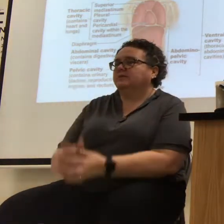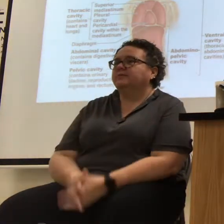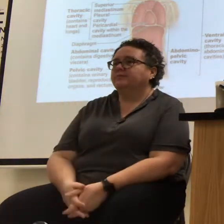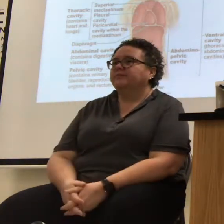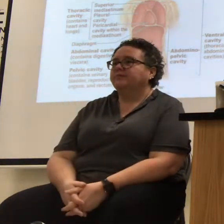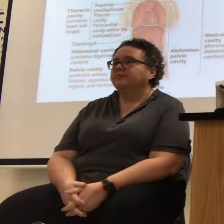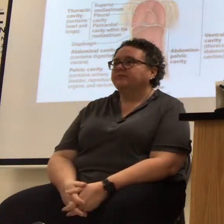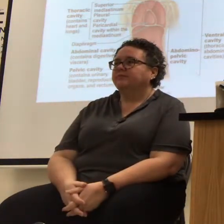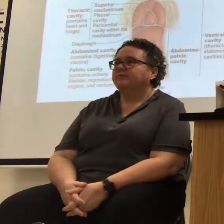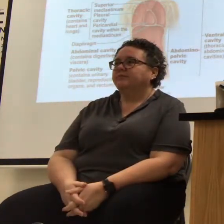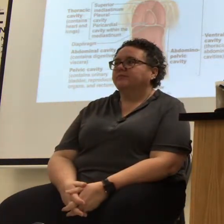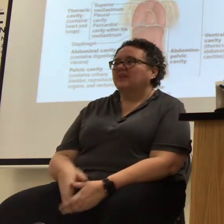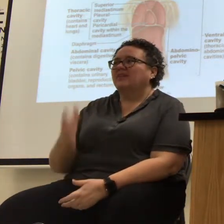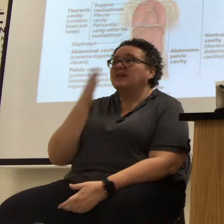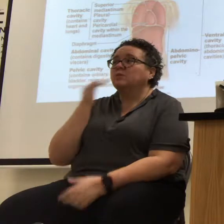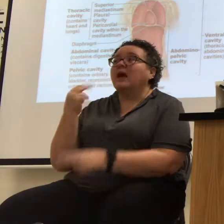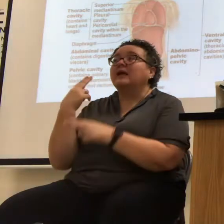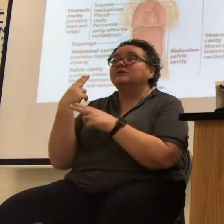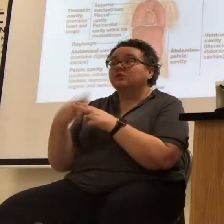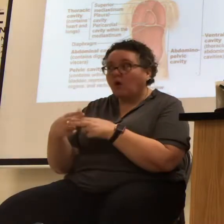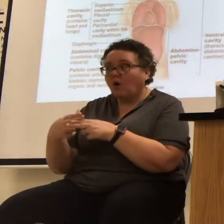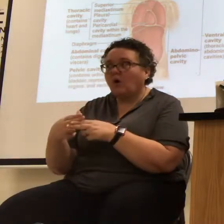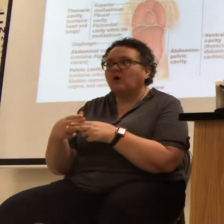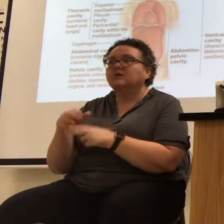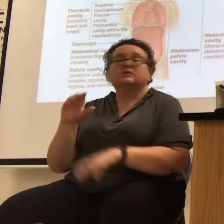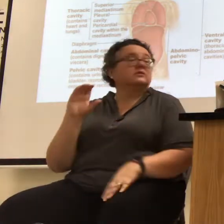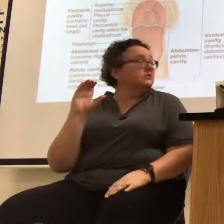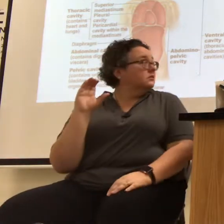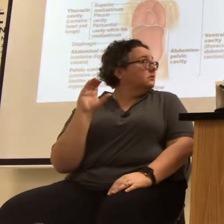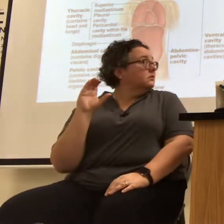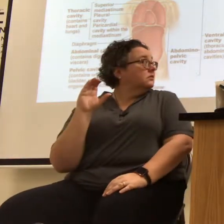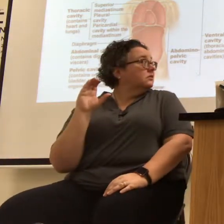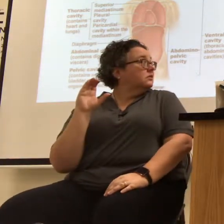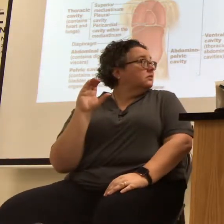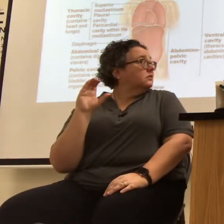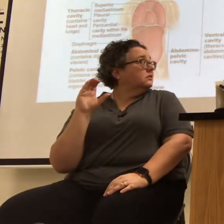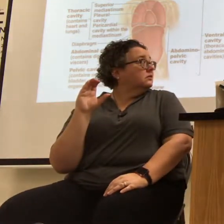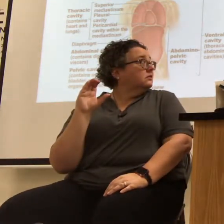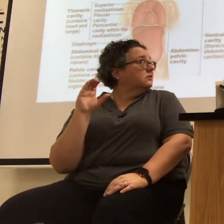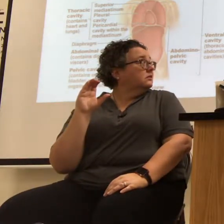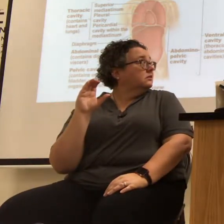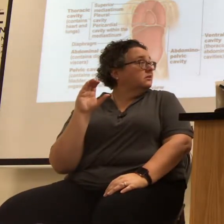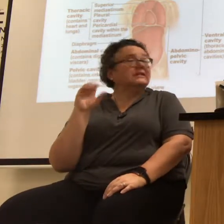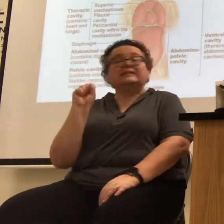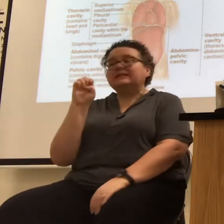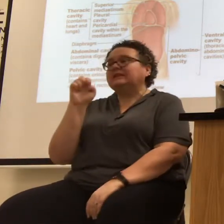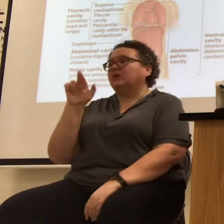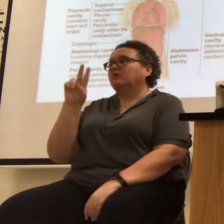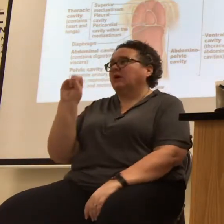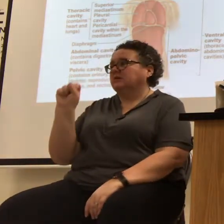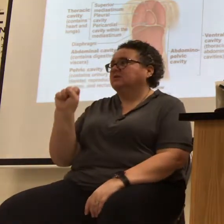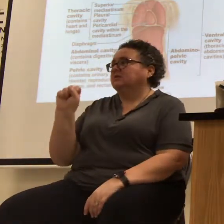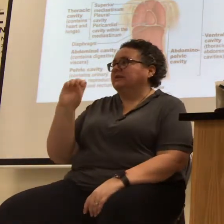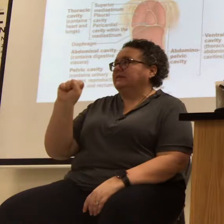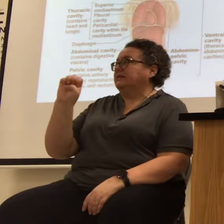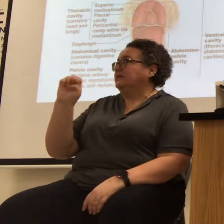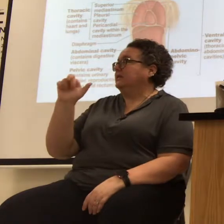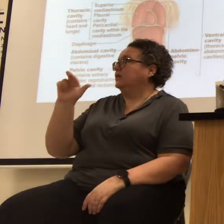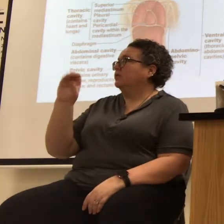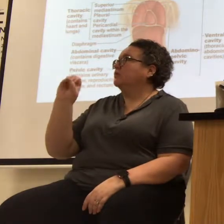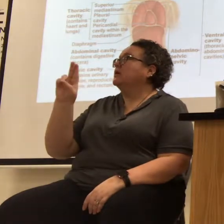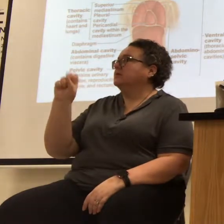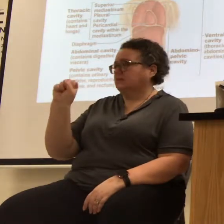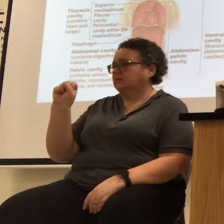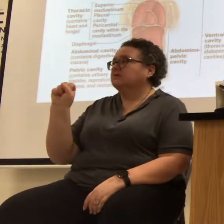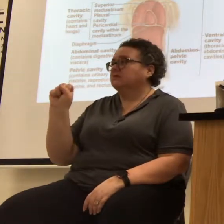That's why I said serous membrane. That's the secretion. It's a fluid-filled thing there. So anyways, those terms are there. The kind of a trick question